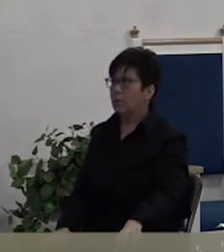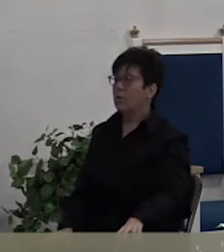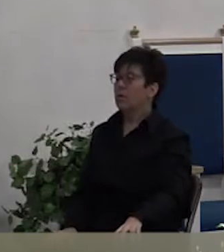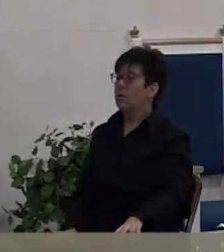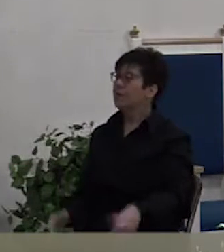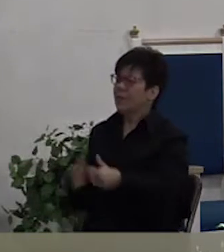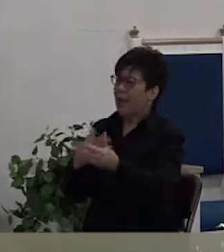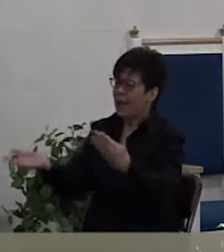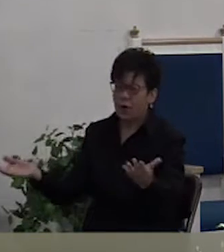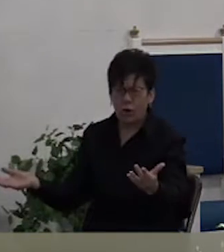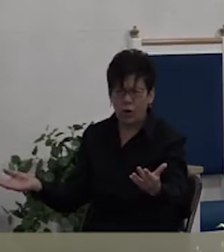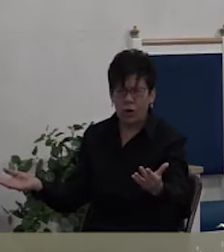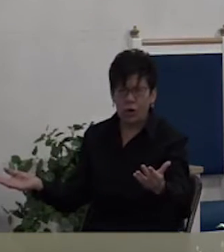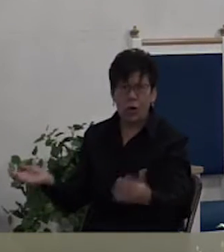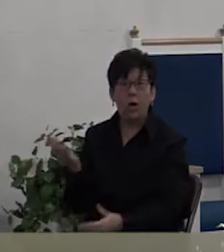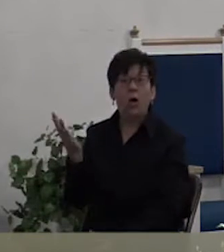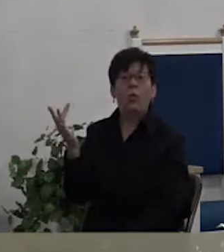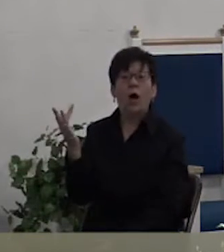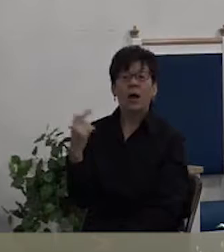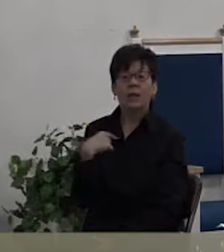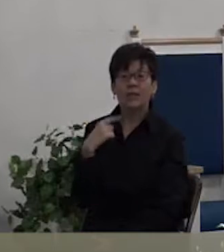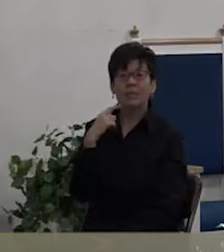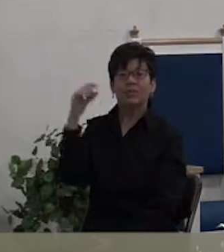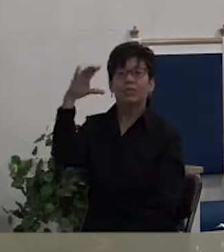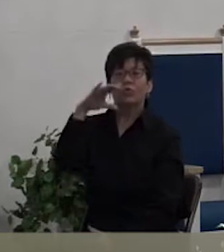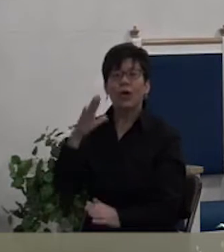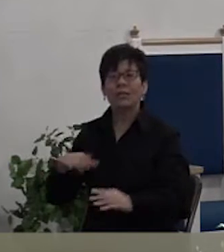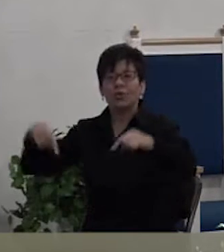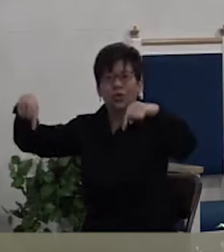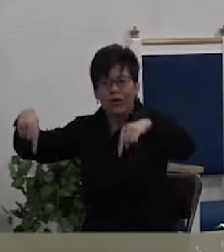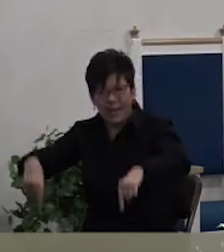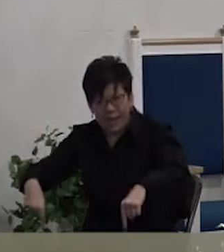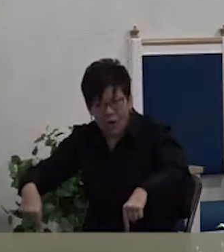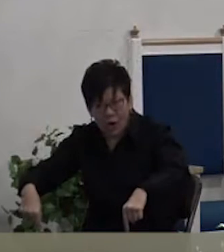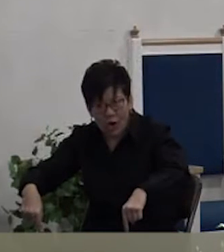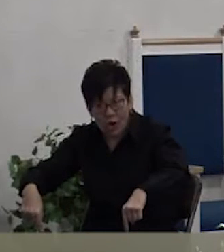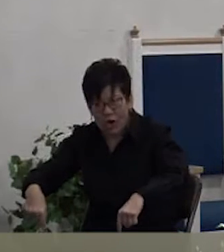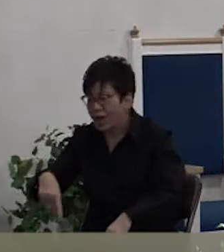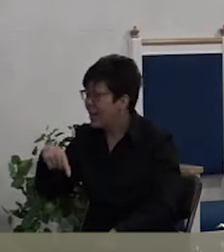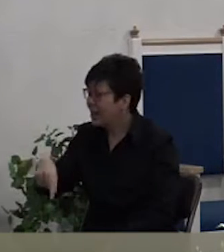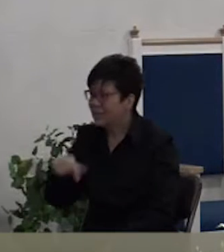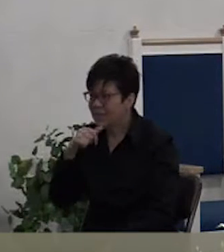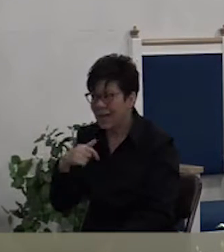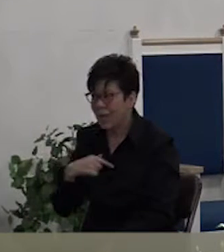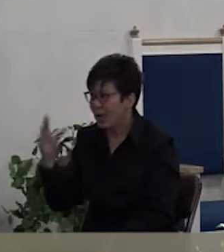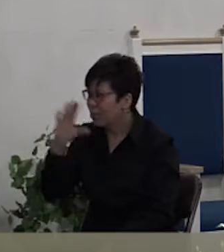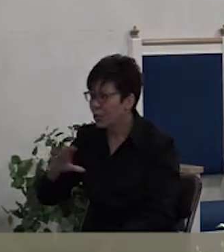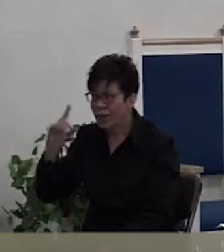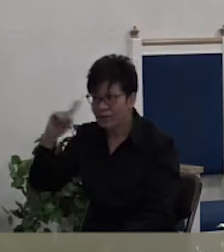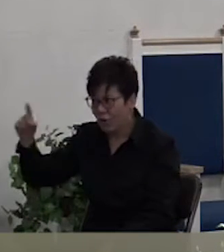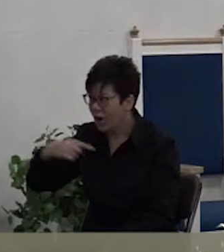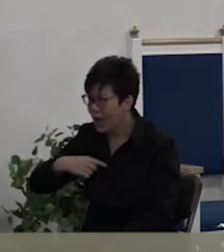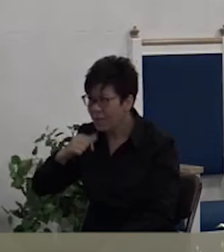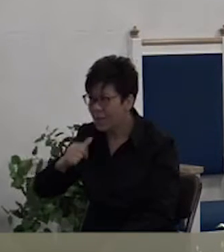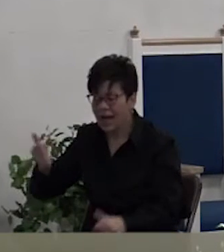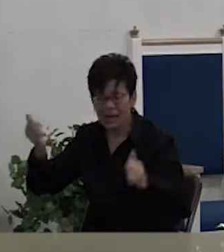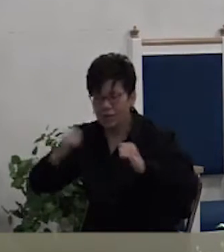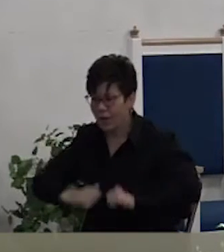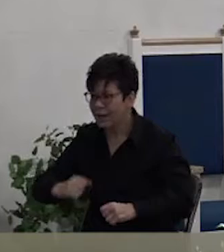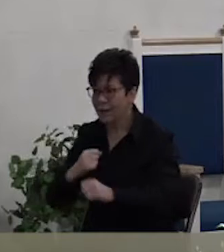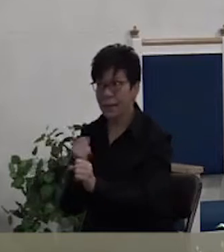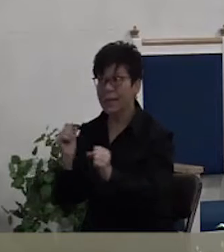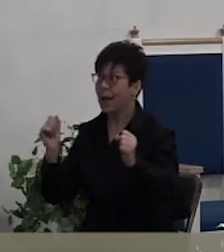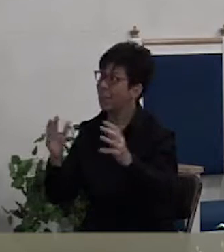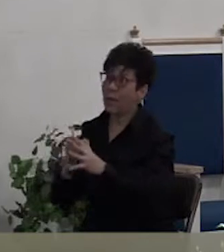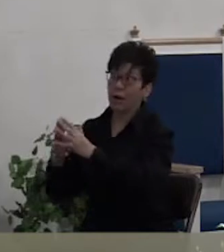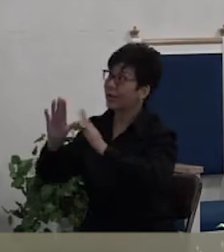It doesn't matter. You know why? Because I'm a stranger here. This isn't what I'm looking for. I'm not trying to make America